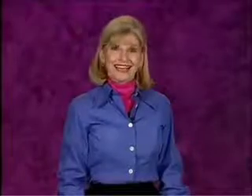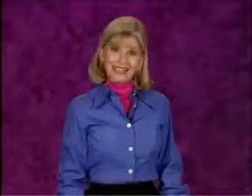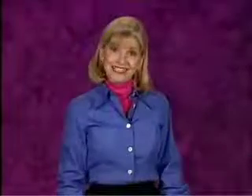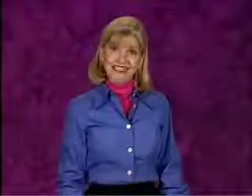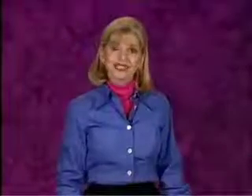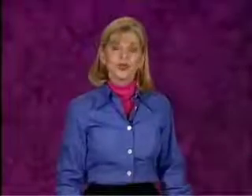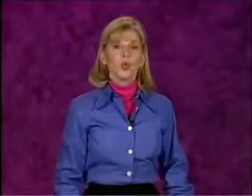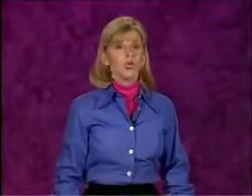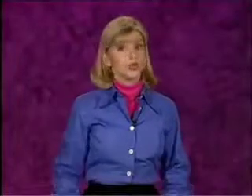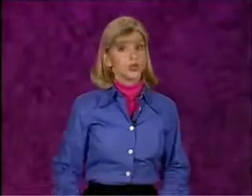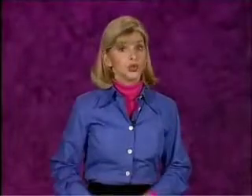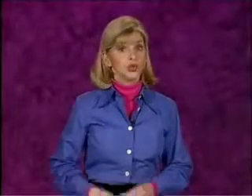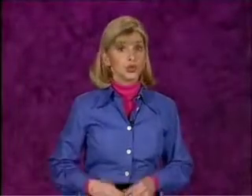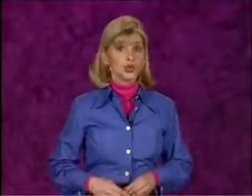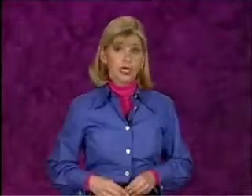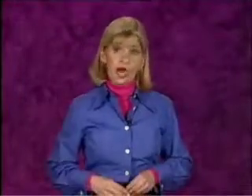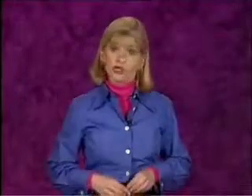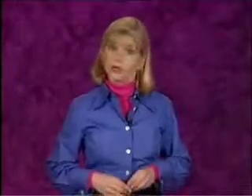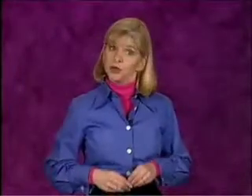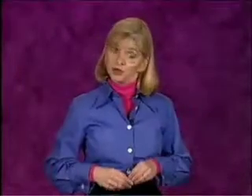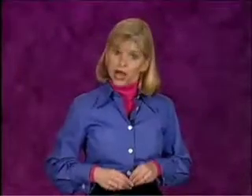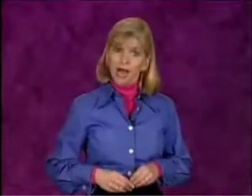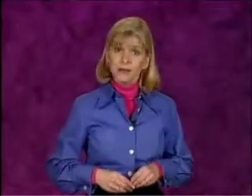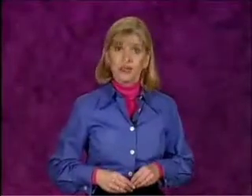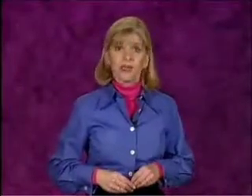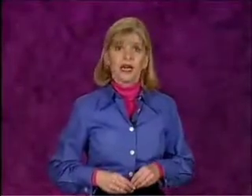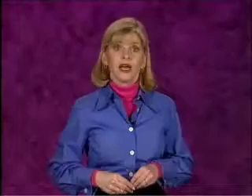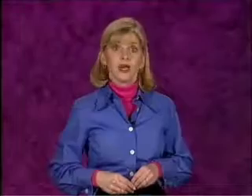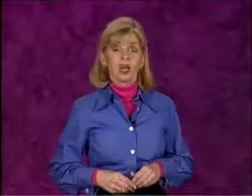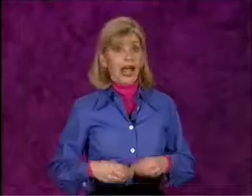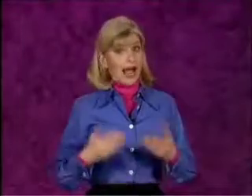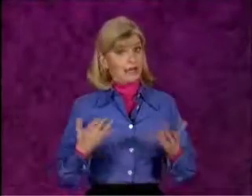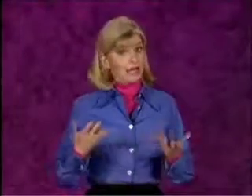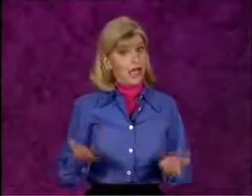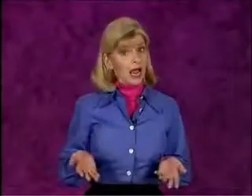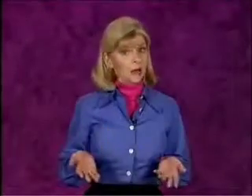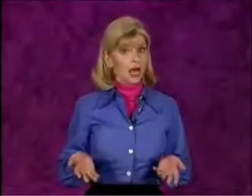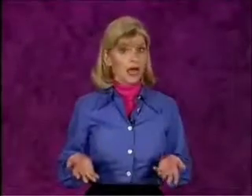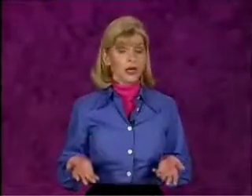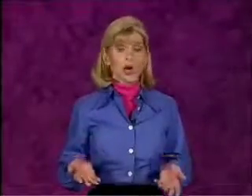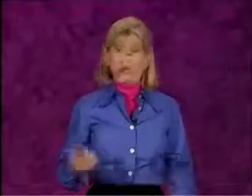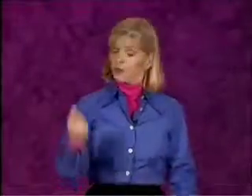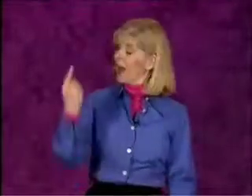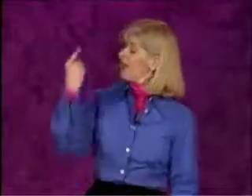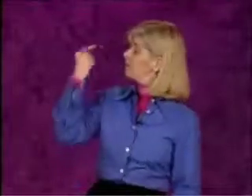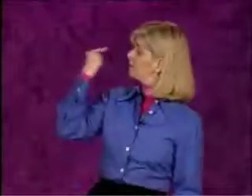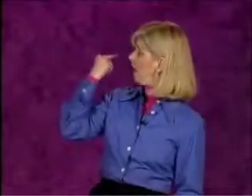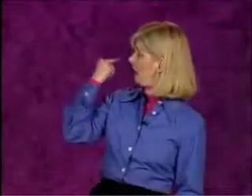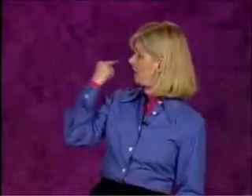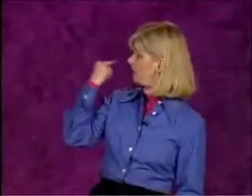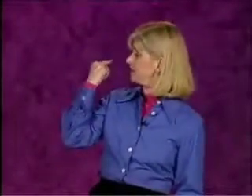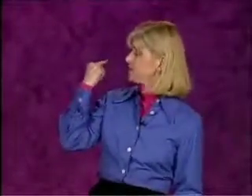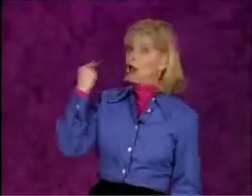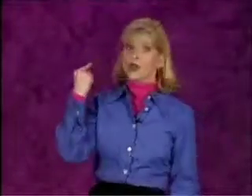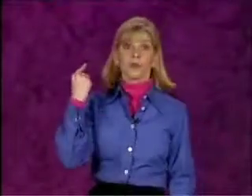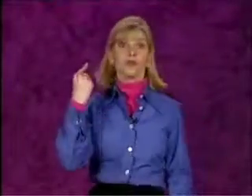In this lesson, we introduced you to the concept of time in sign language as a timeline with the past behind us, the